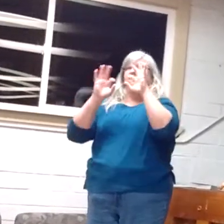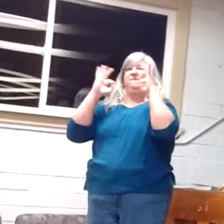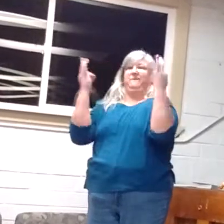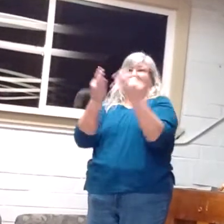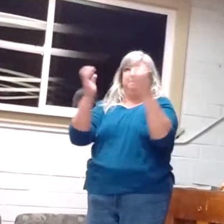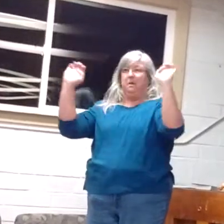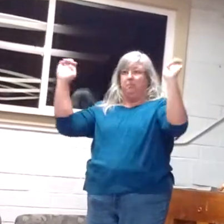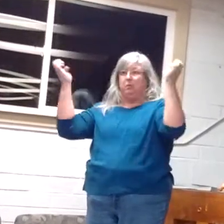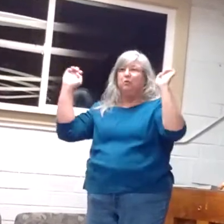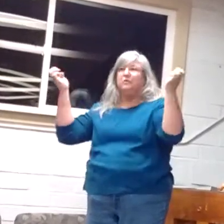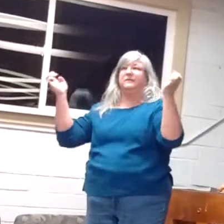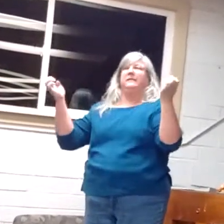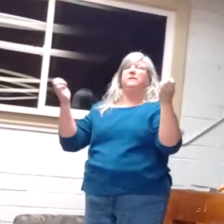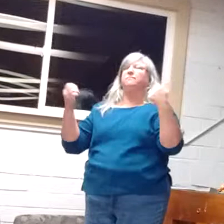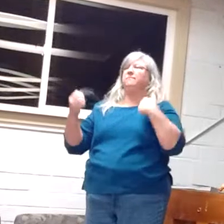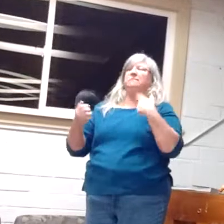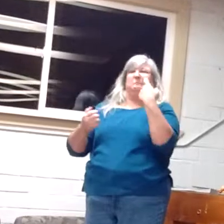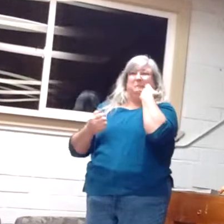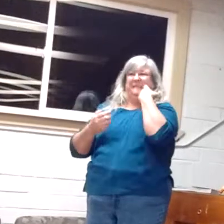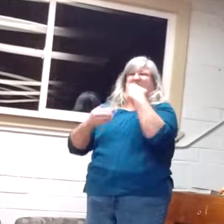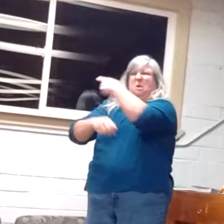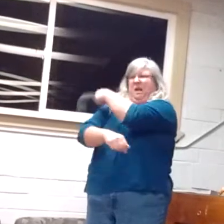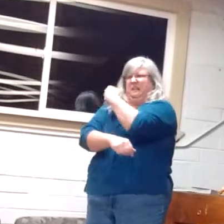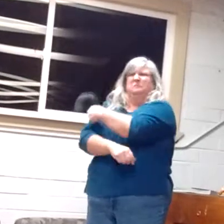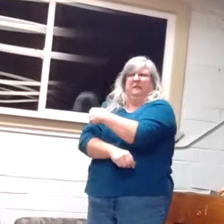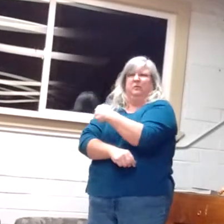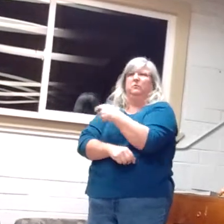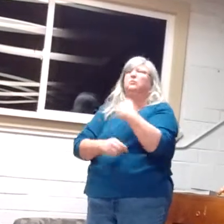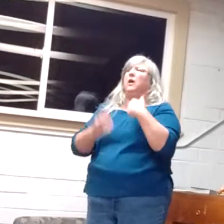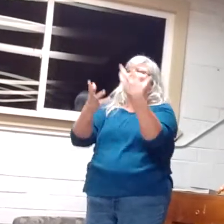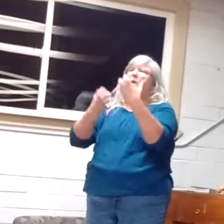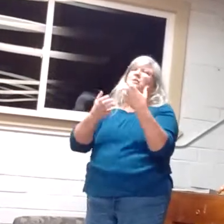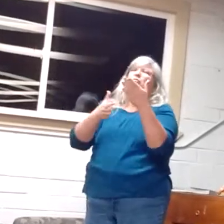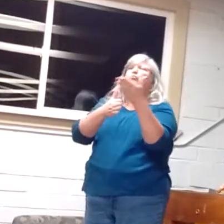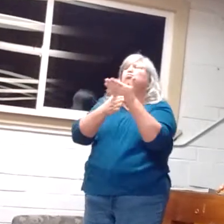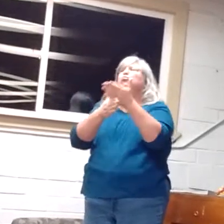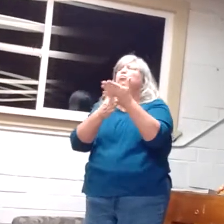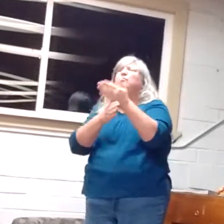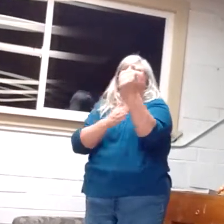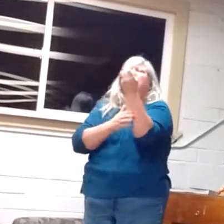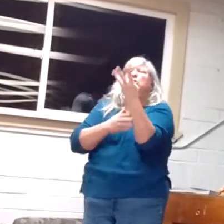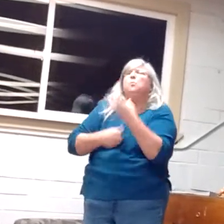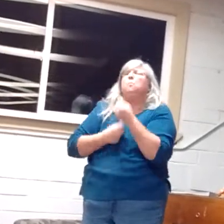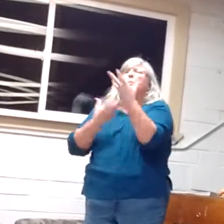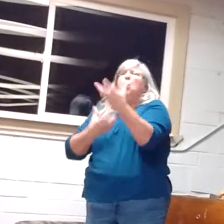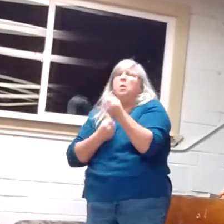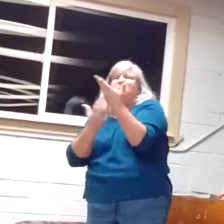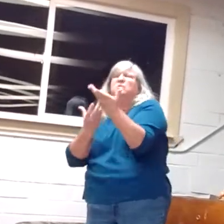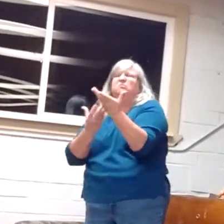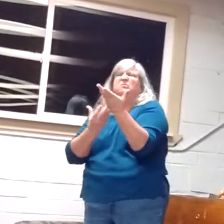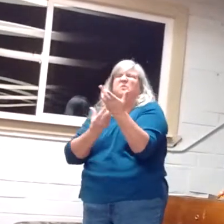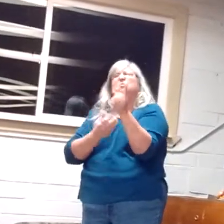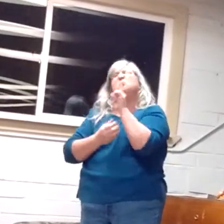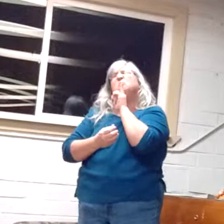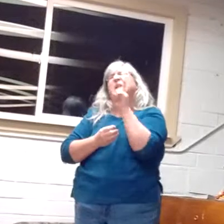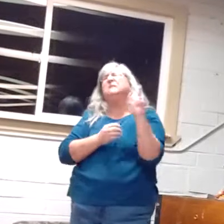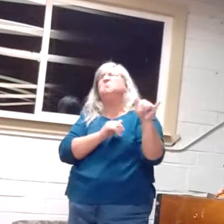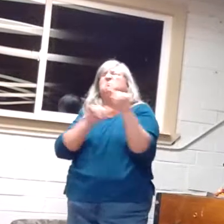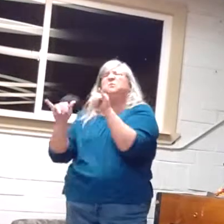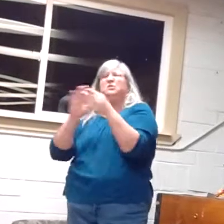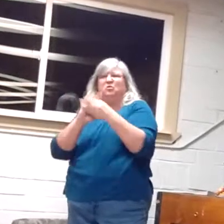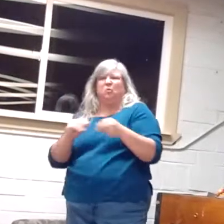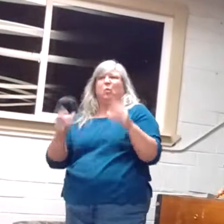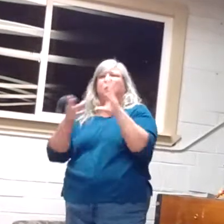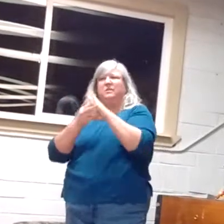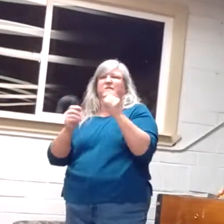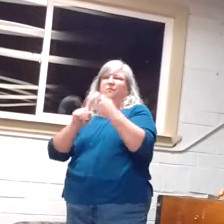up at the hospital. But I wanted to share a few of my poems, kind of like a few stories that come